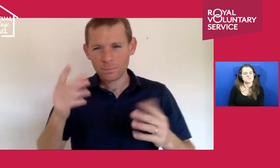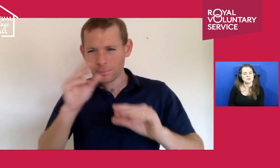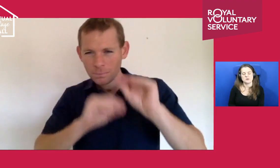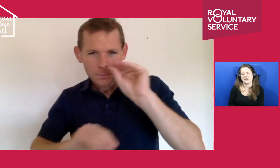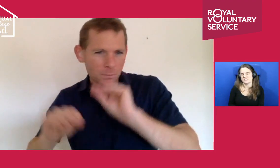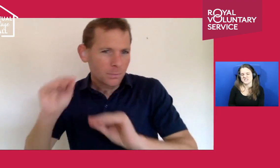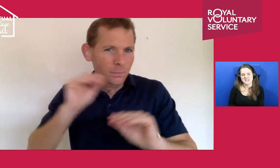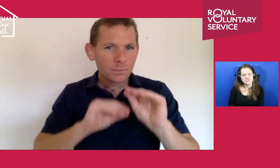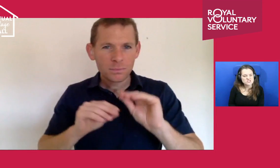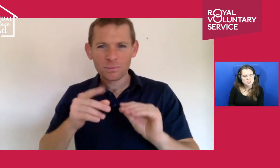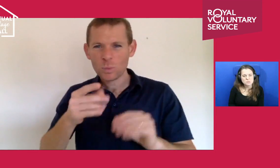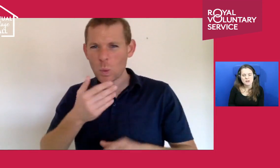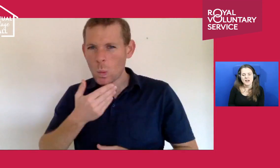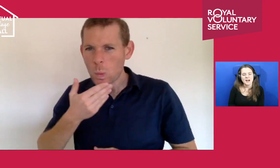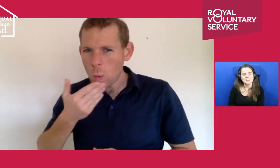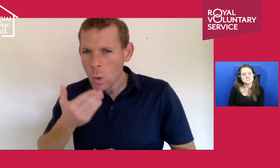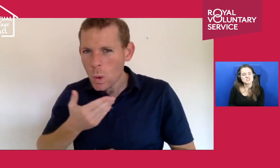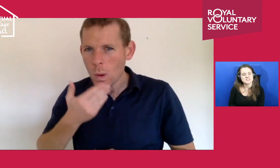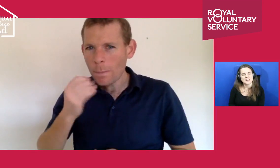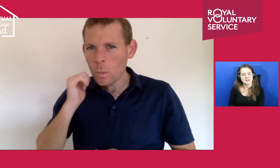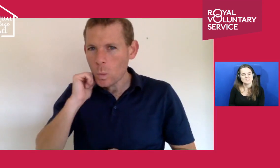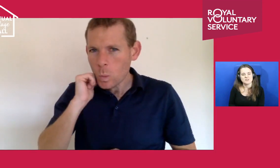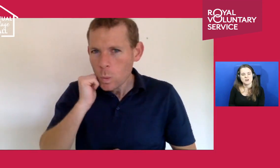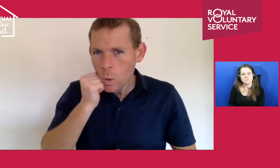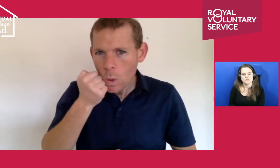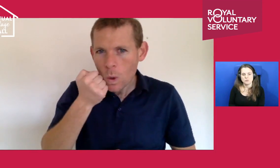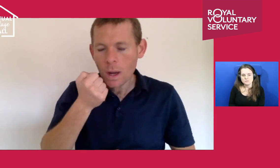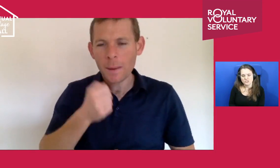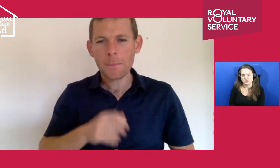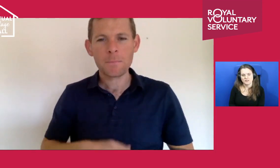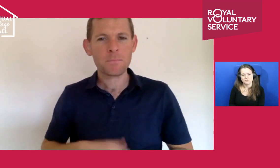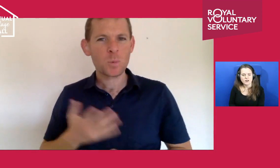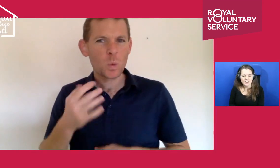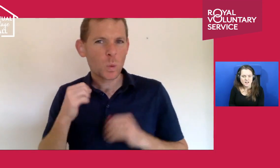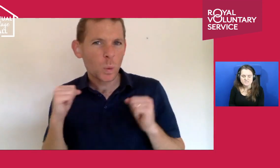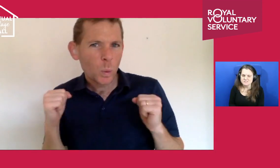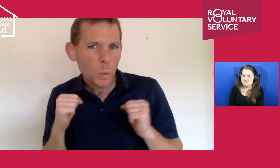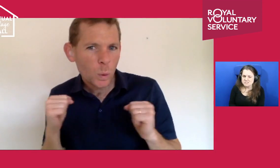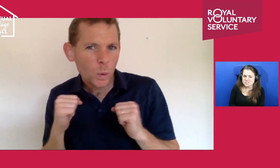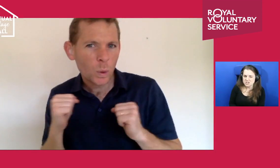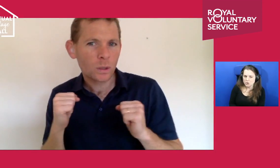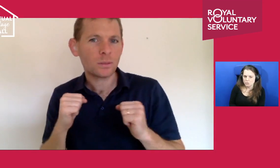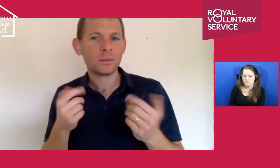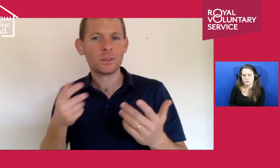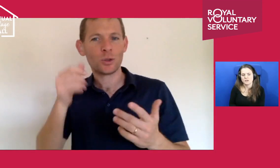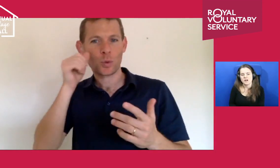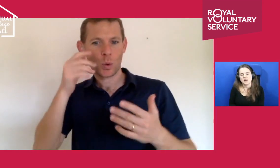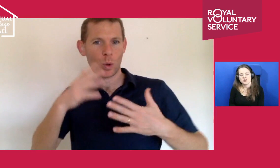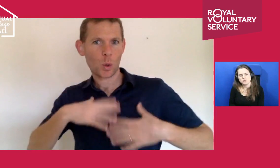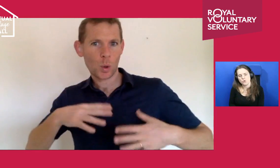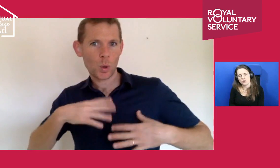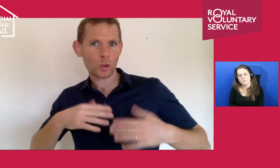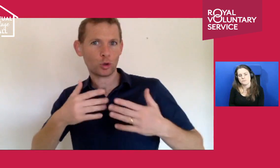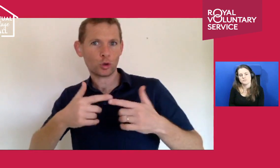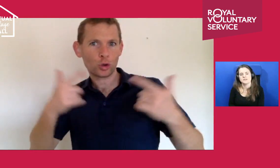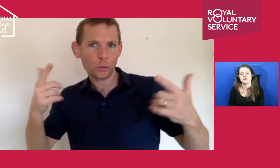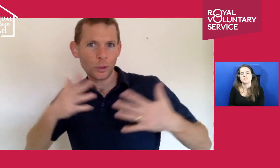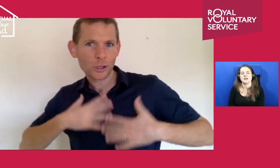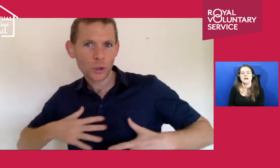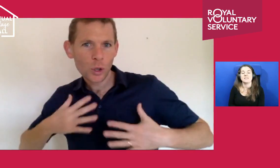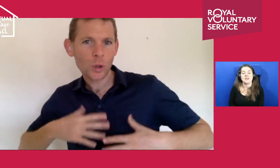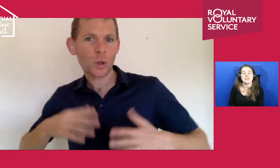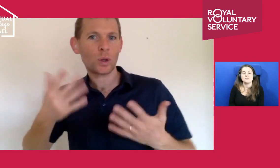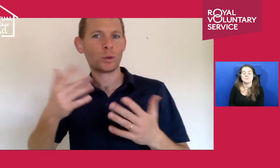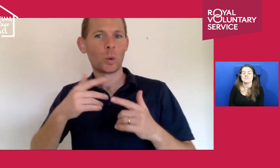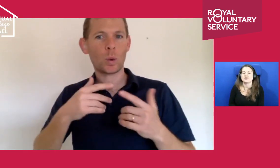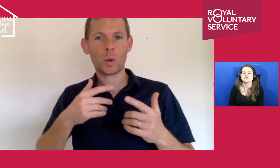might be throwing a little tantrum, and it's just that kind of problem solving of working out, oh, are you cold or are you warm?